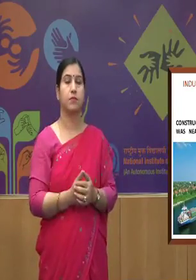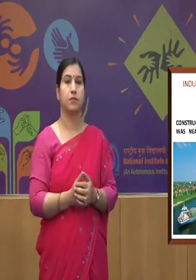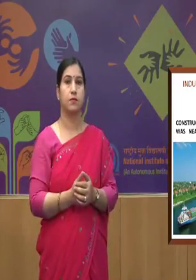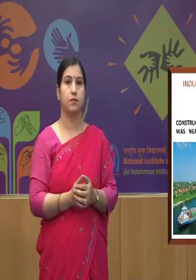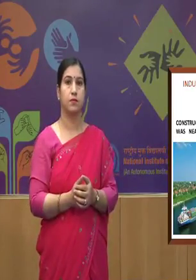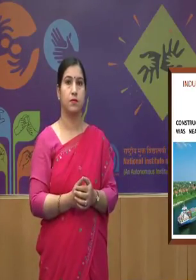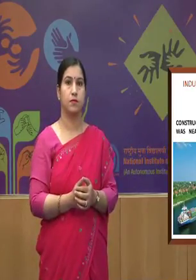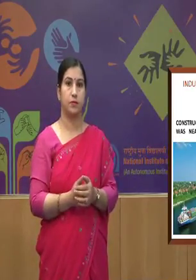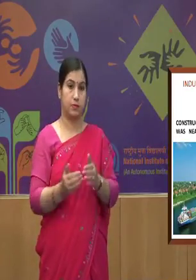Canal.